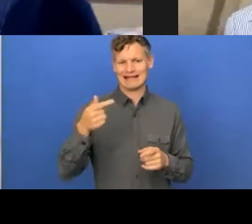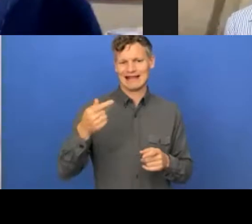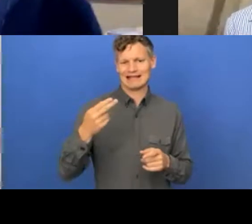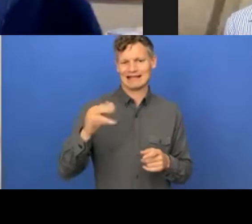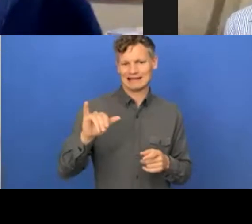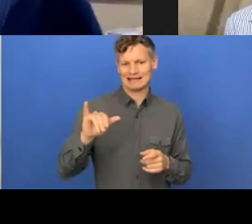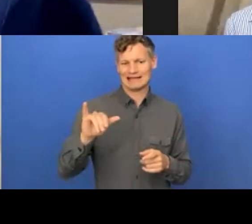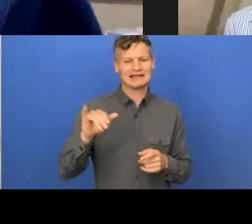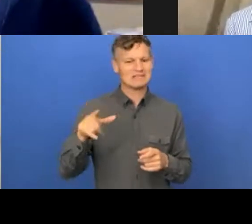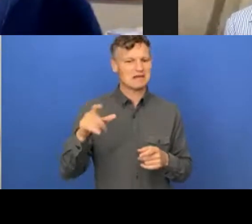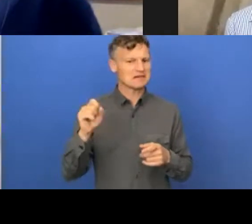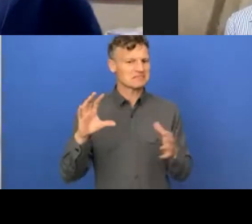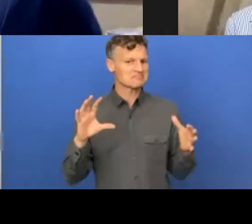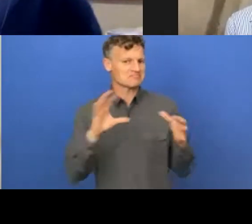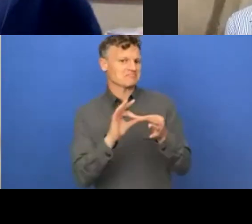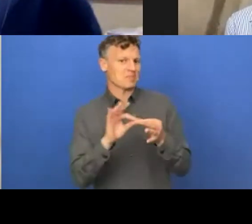you, Mark.